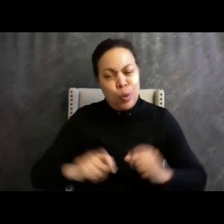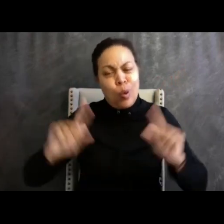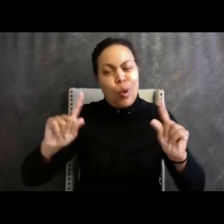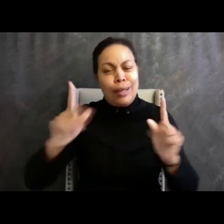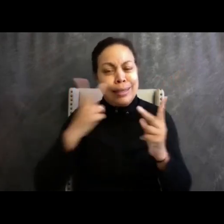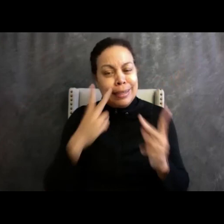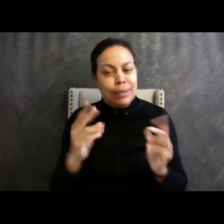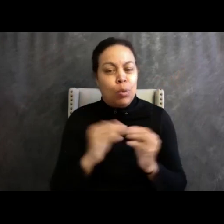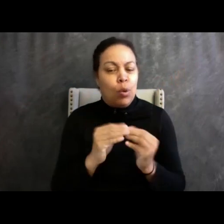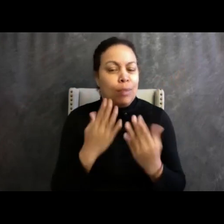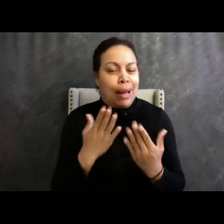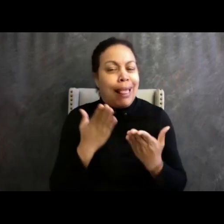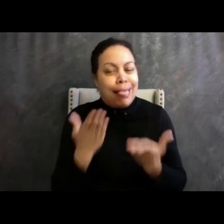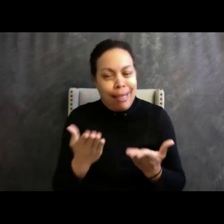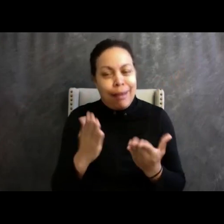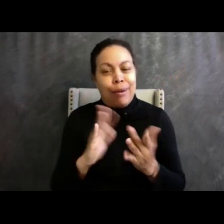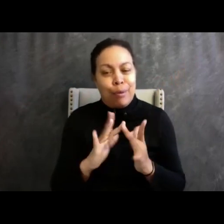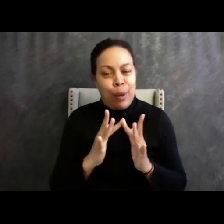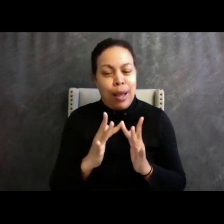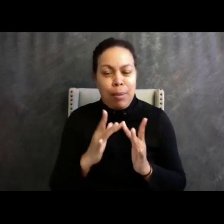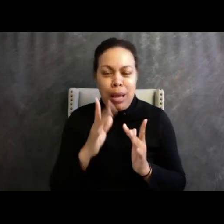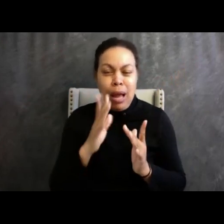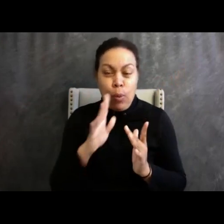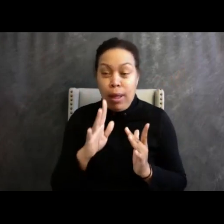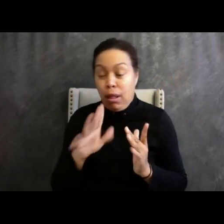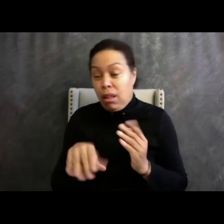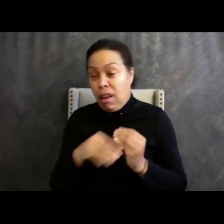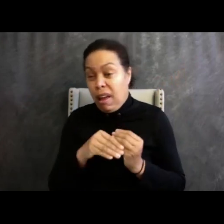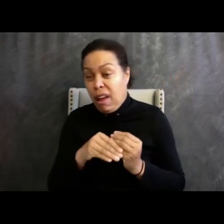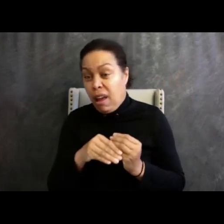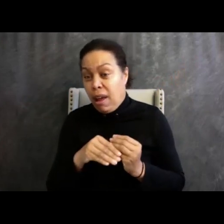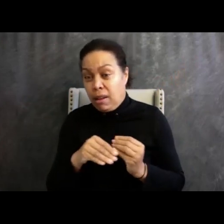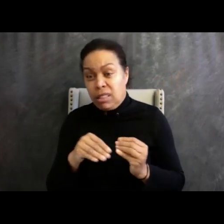We'll paste the URL into the chat now.